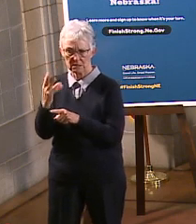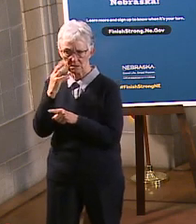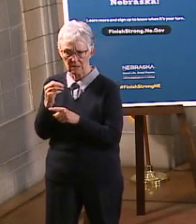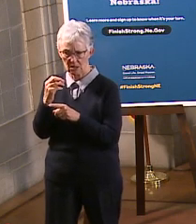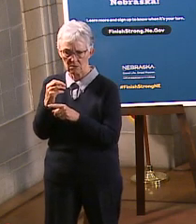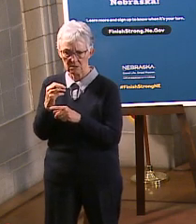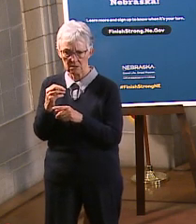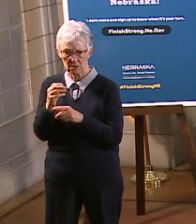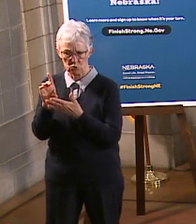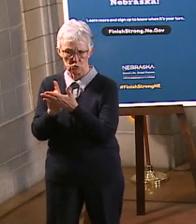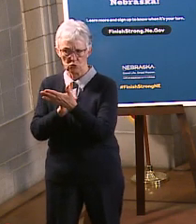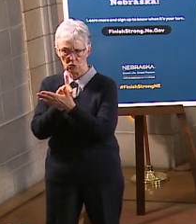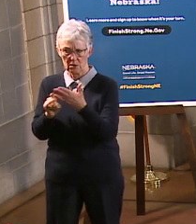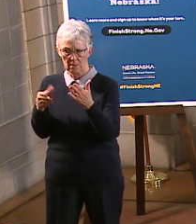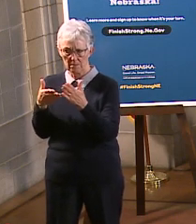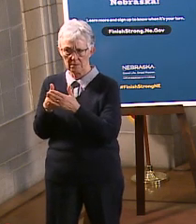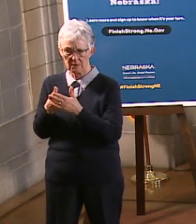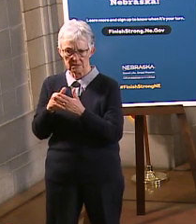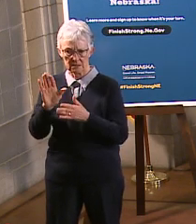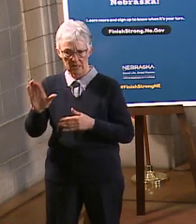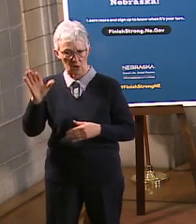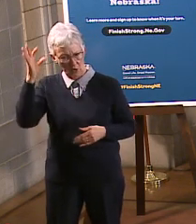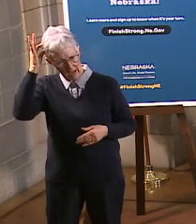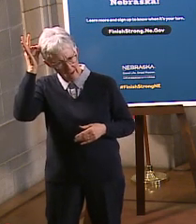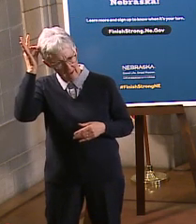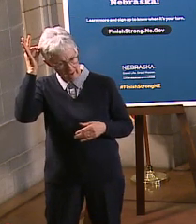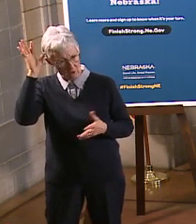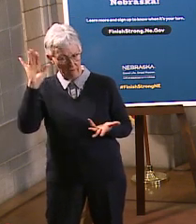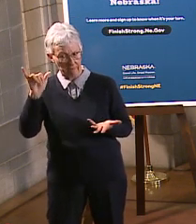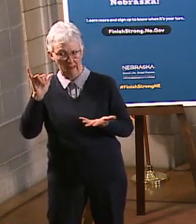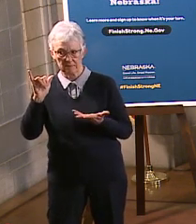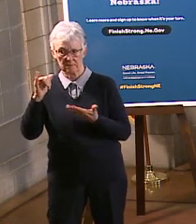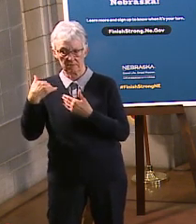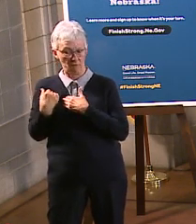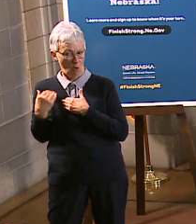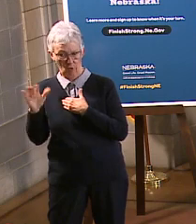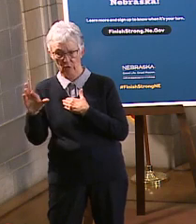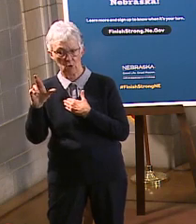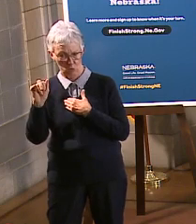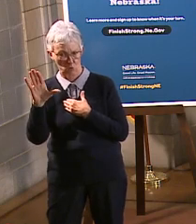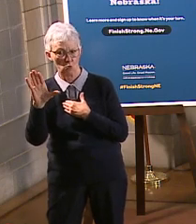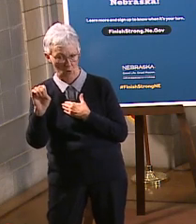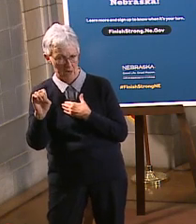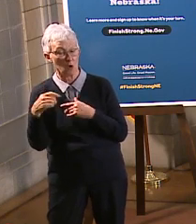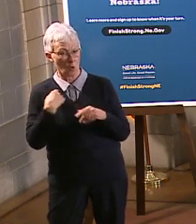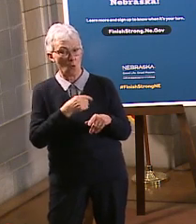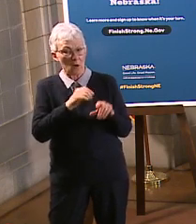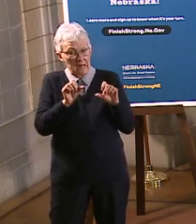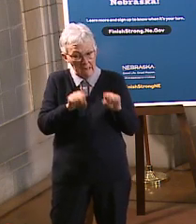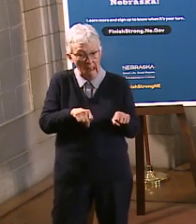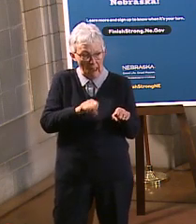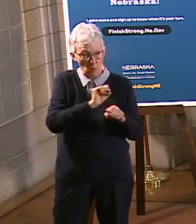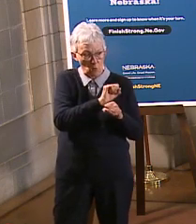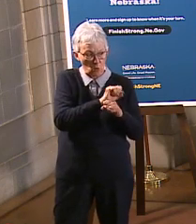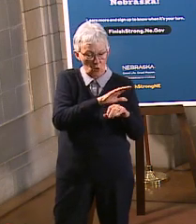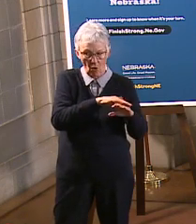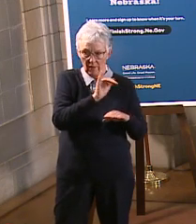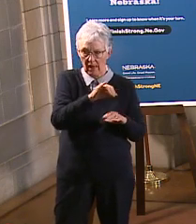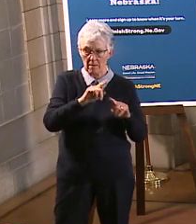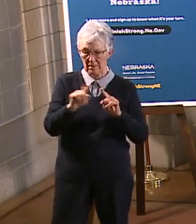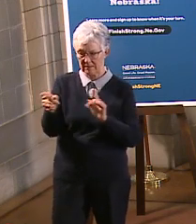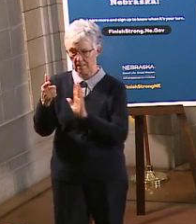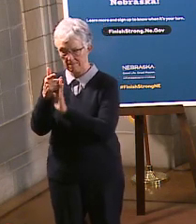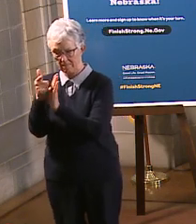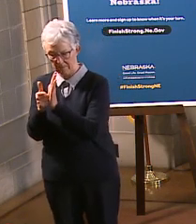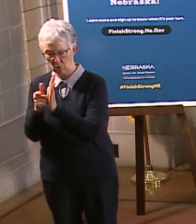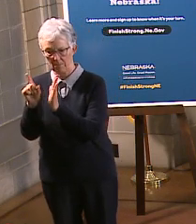hair. That is related to race, and that is something that we can address, but we have to do it in the proper way. So at the end of the day, the bill has to be